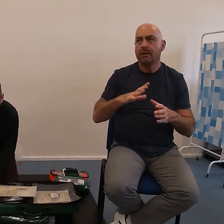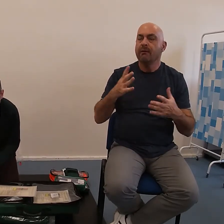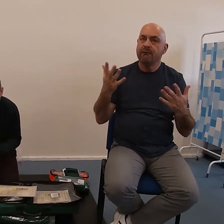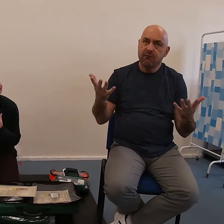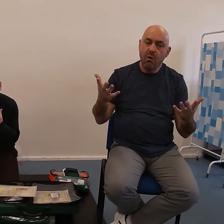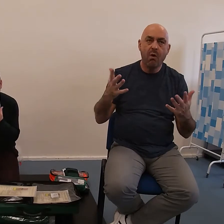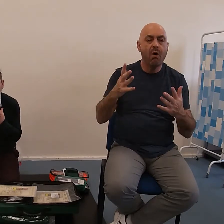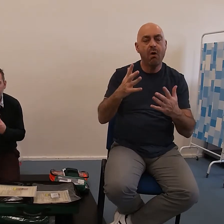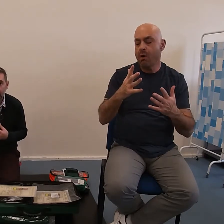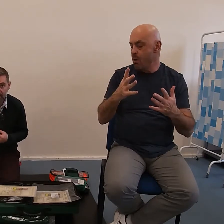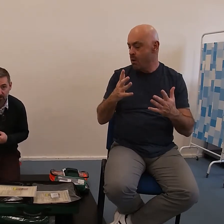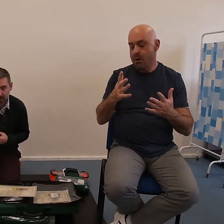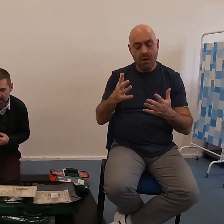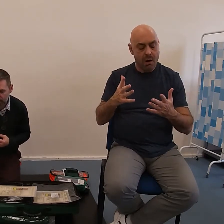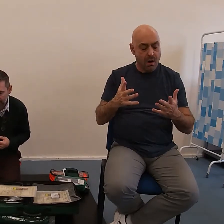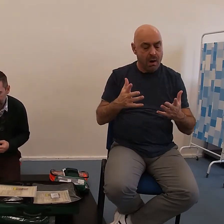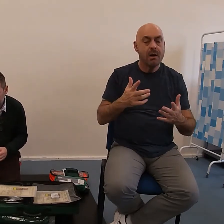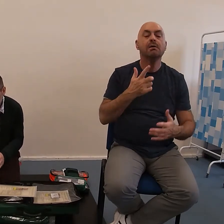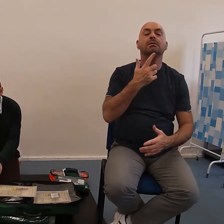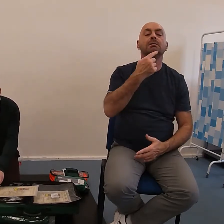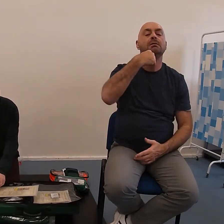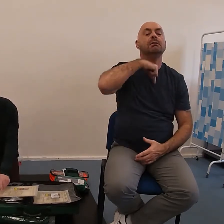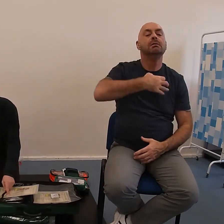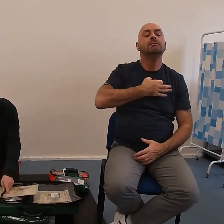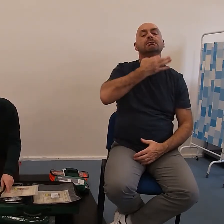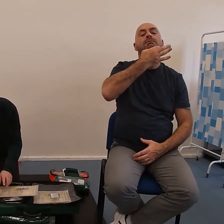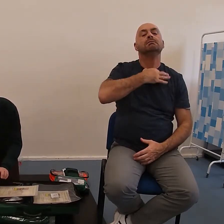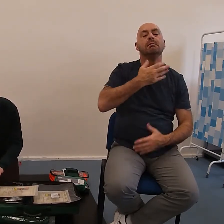to help you manage a patient's airway.